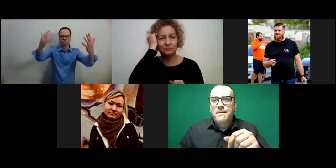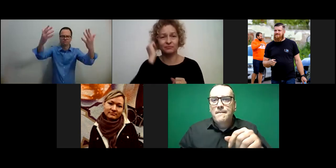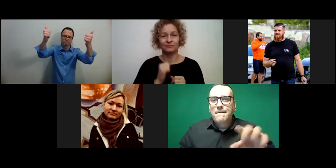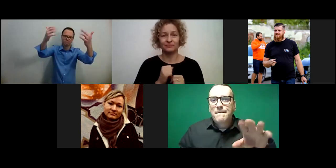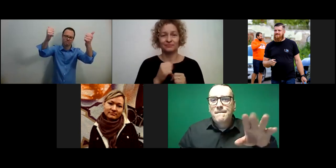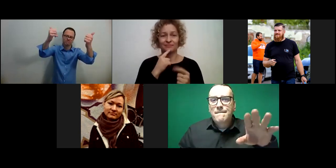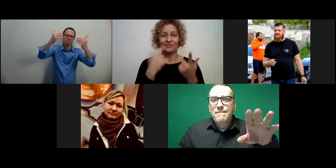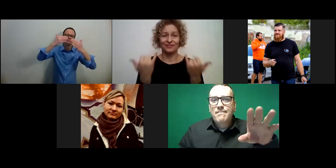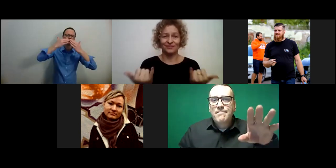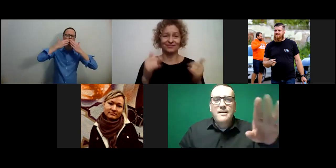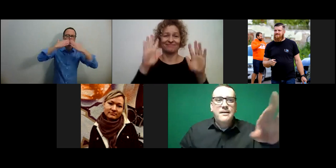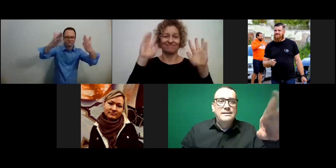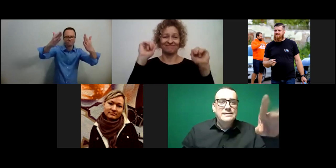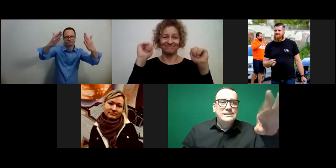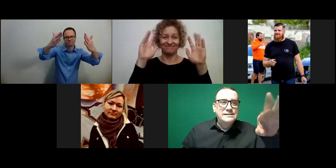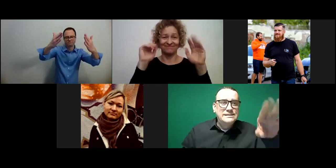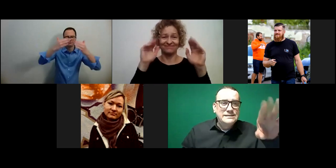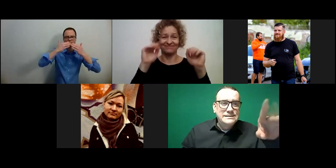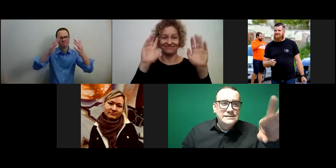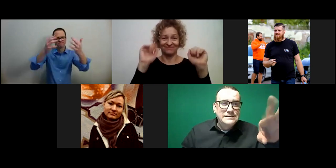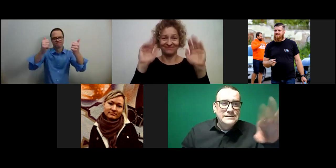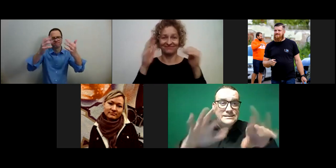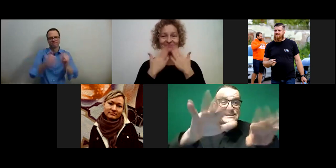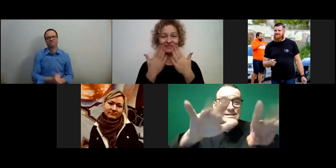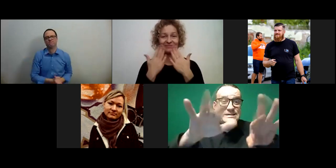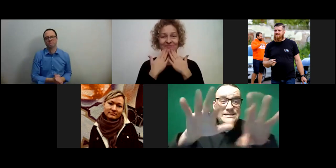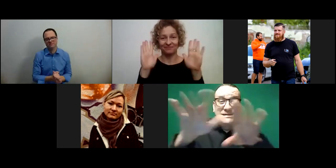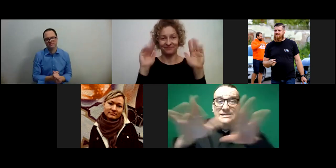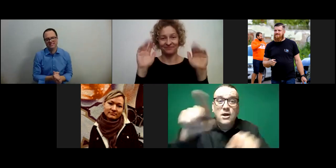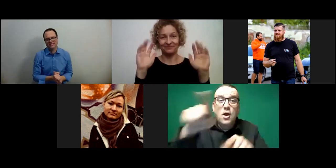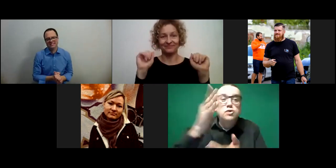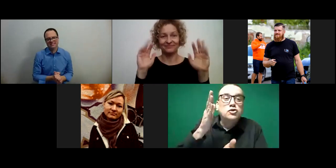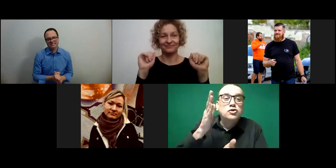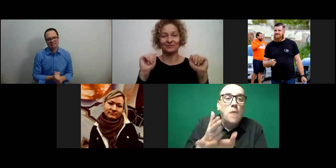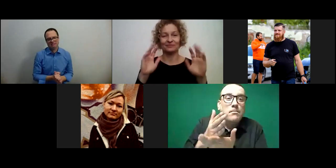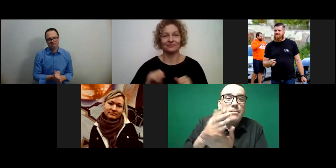to an end. Thank you from the bottom of my heart. Thank you. I